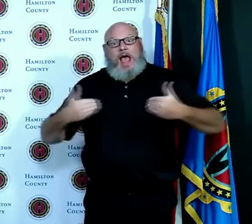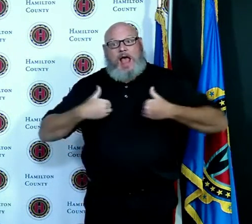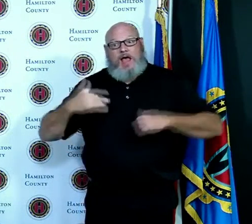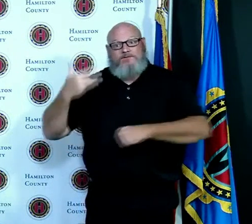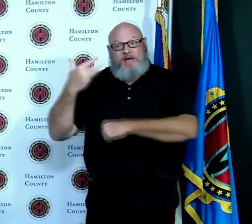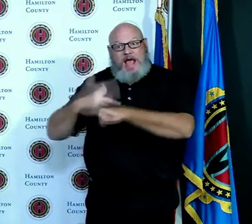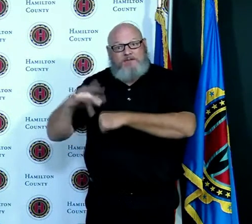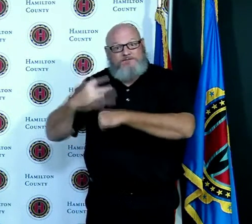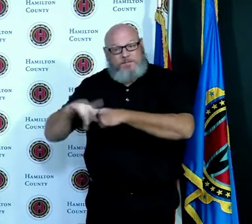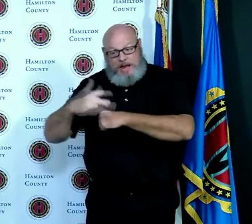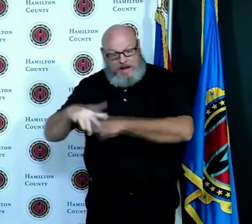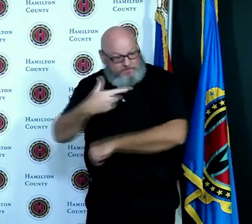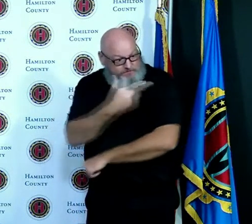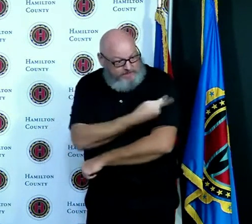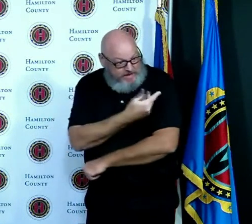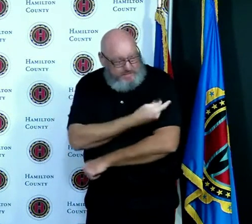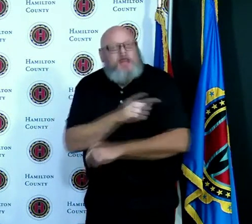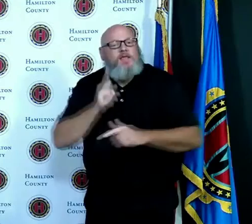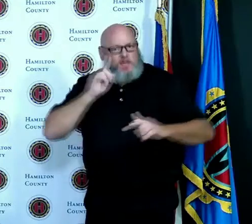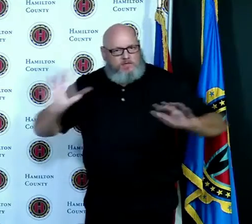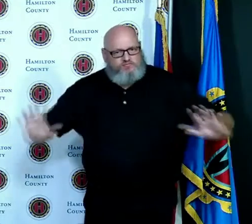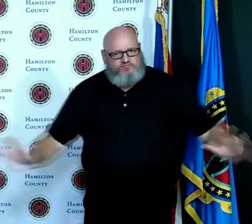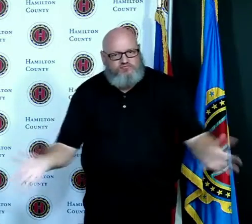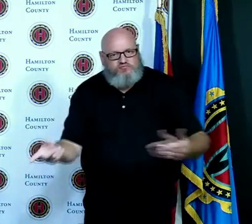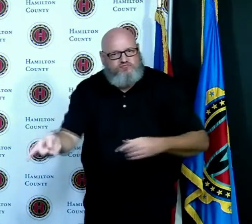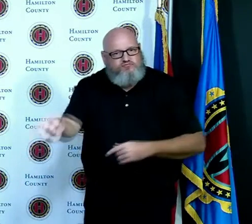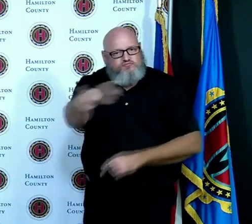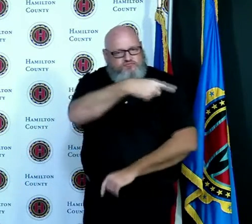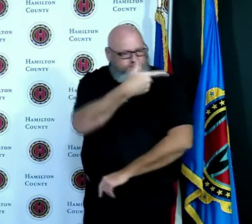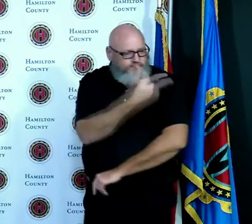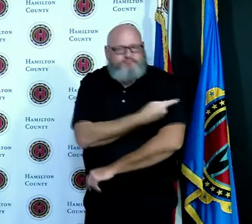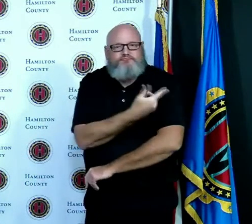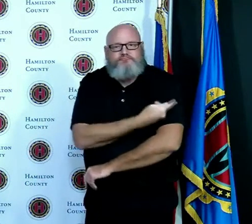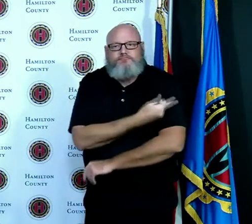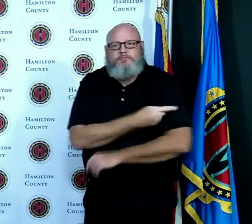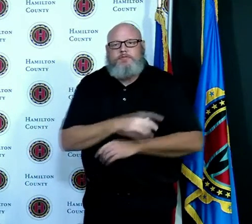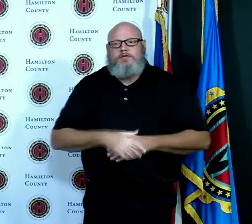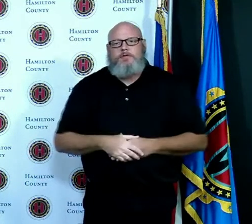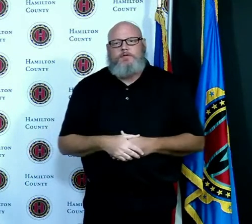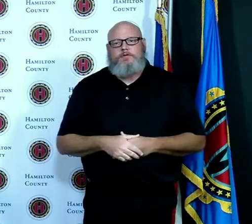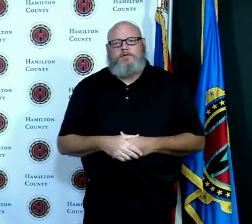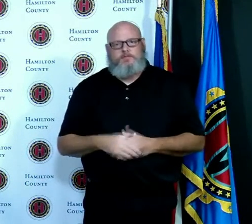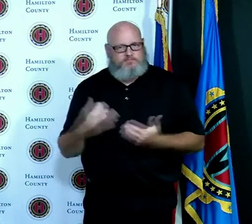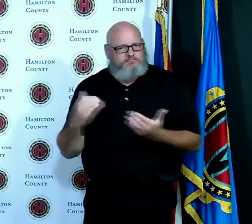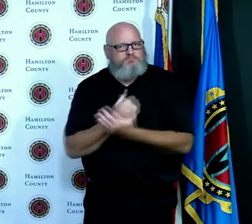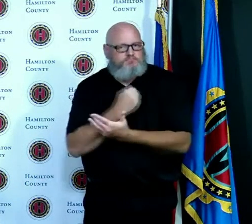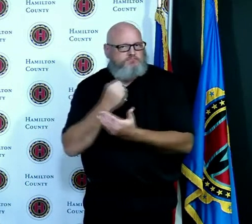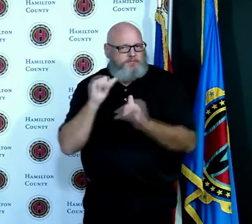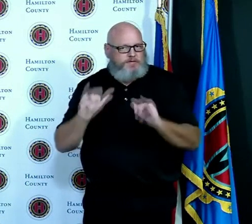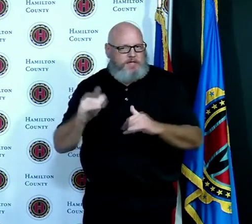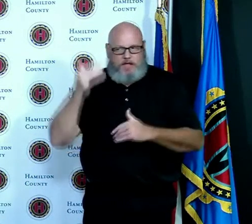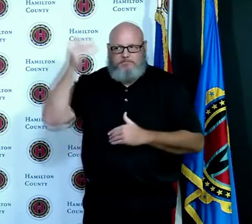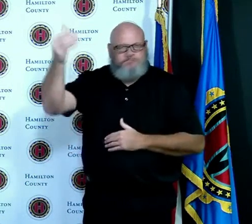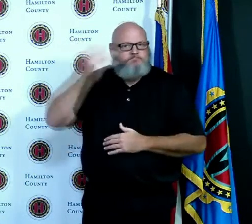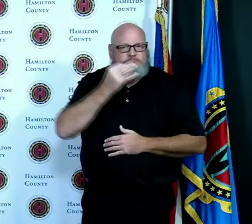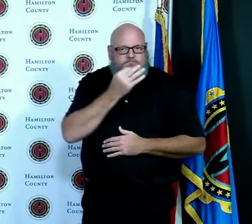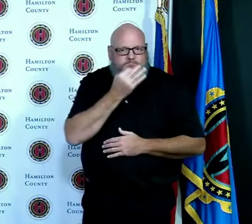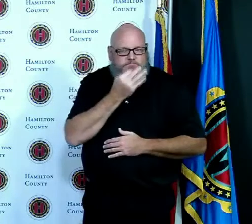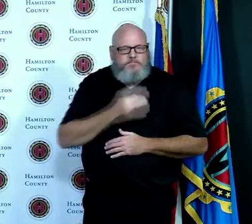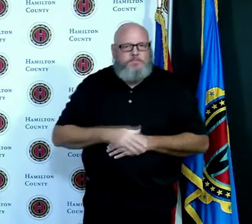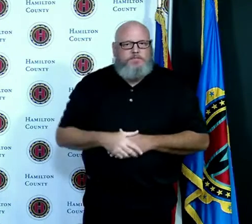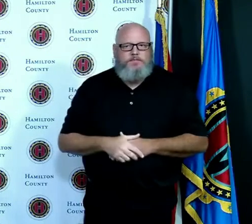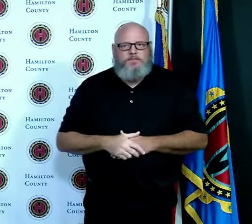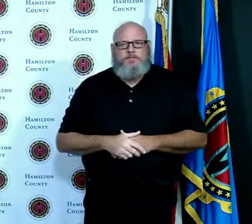we are poised to do that. Now is the time. We need to put the campaign rhetoric behind us and the politics behind